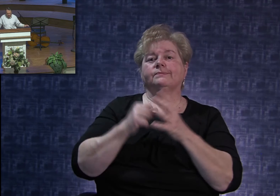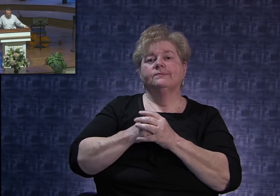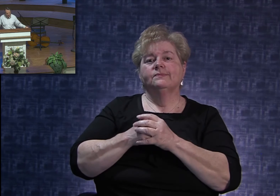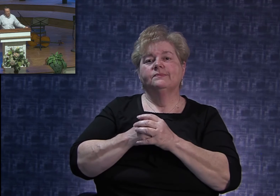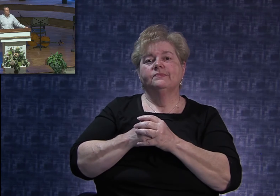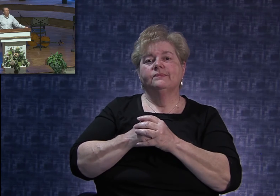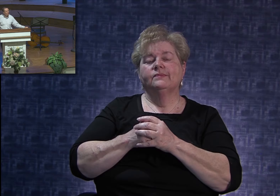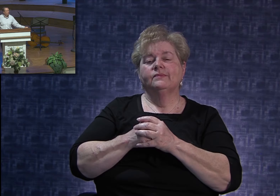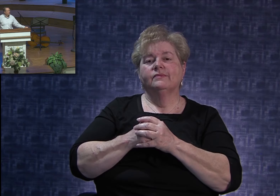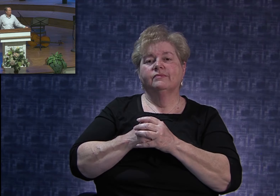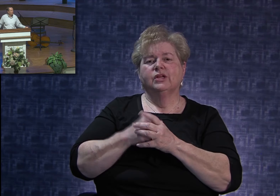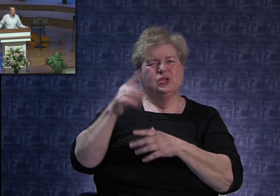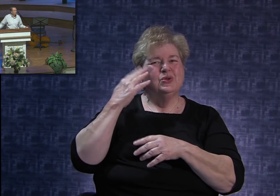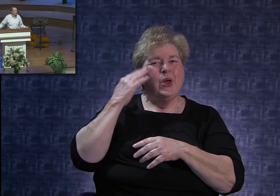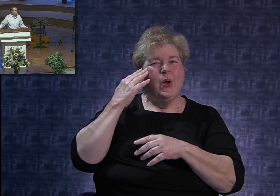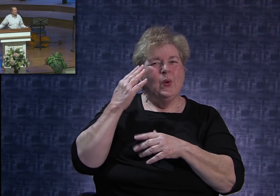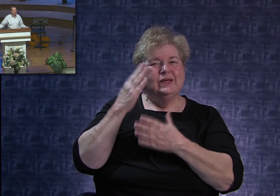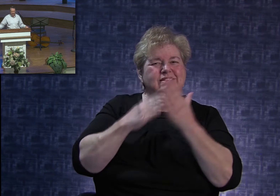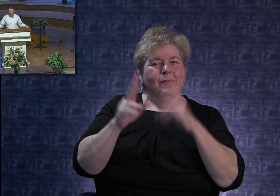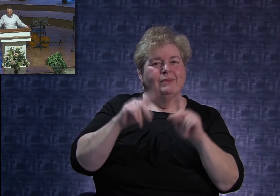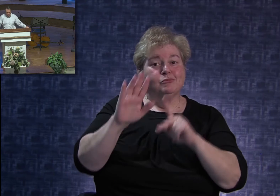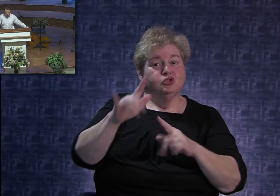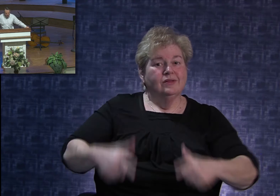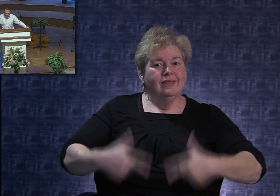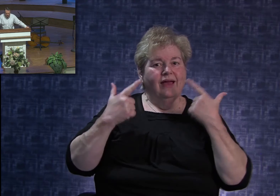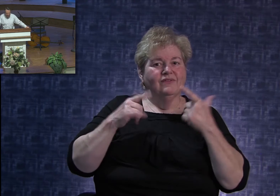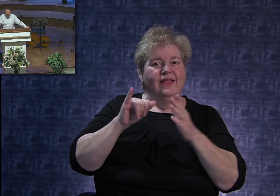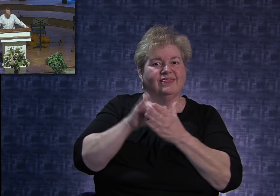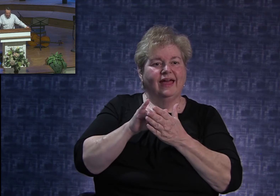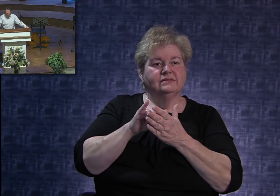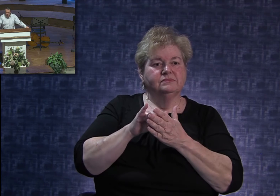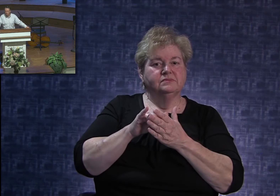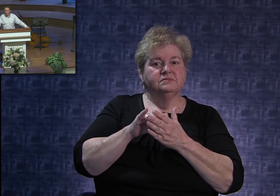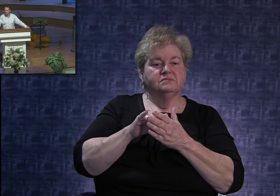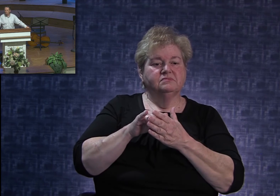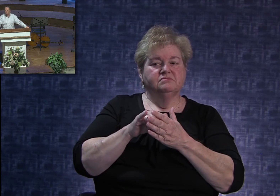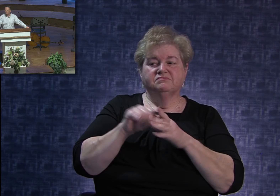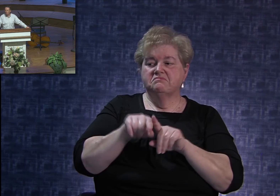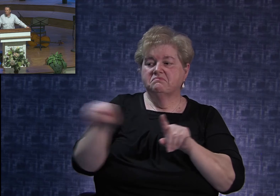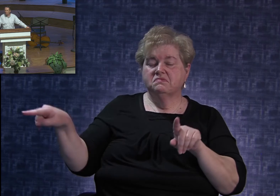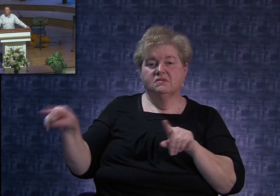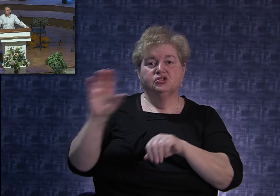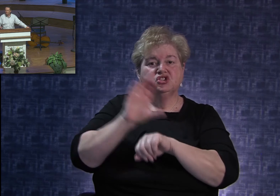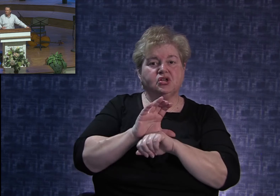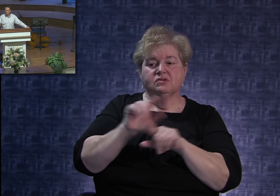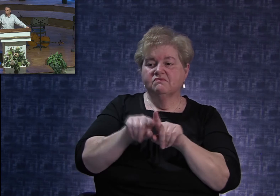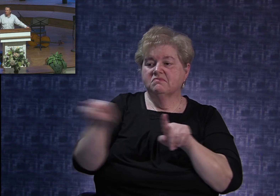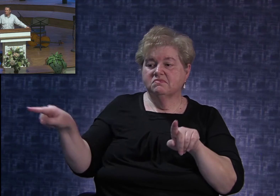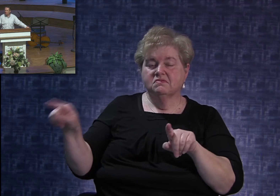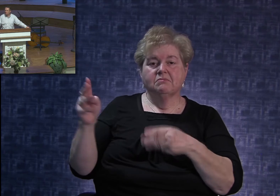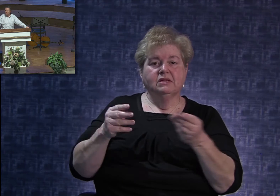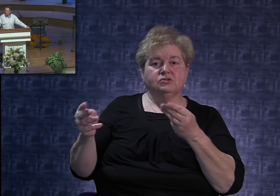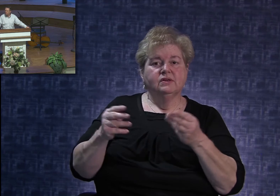Now, have you known people in your life that have walked away from church and walked away from